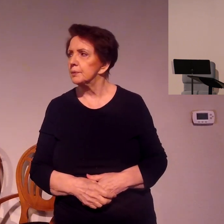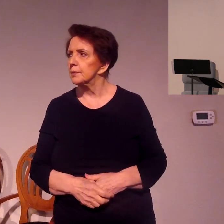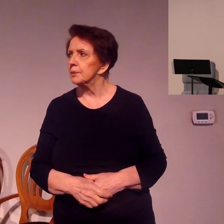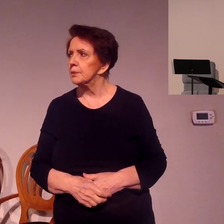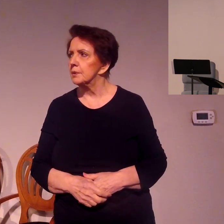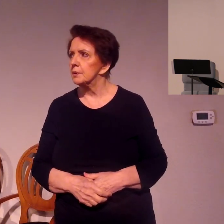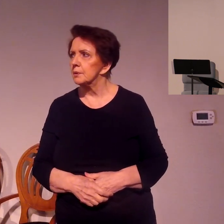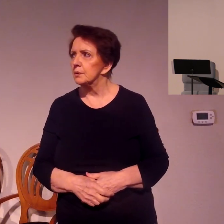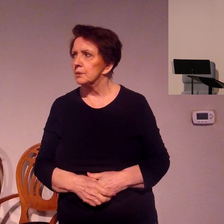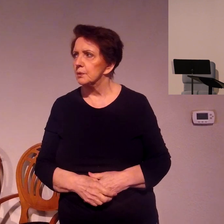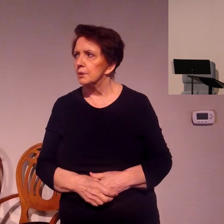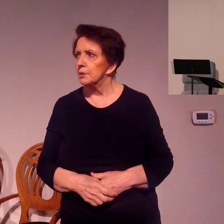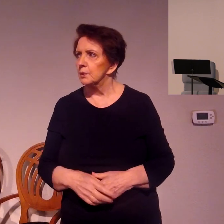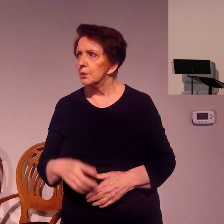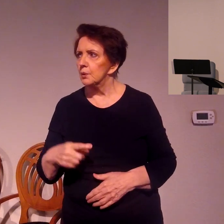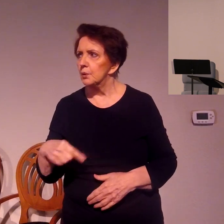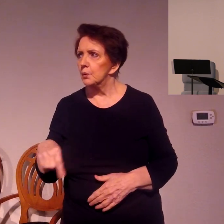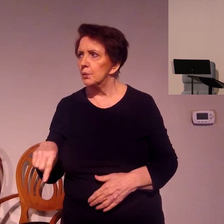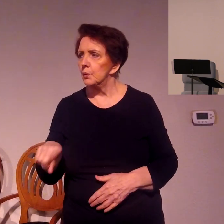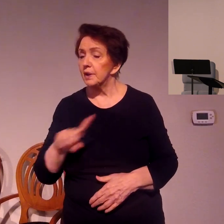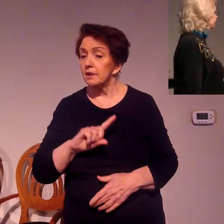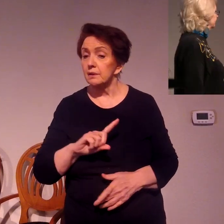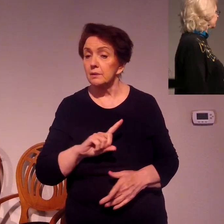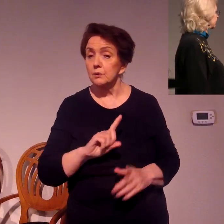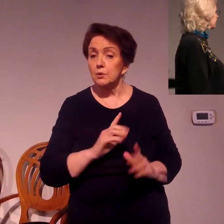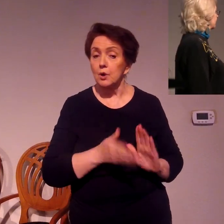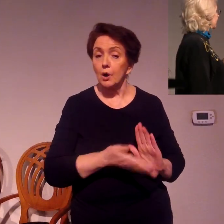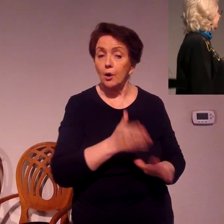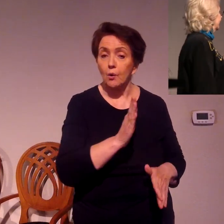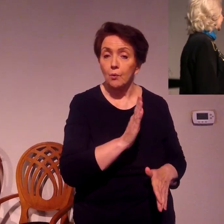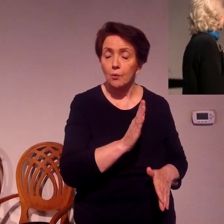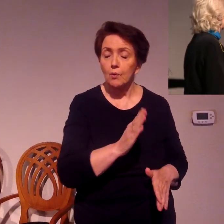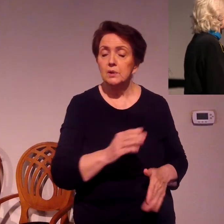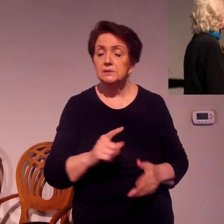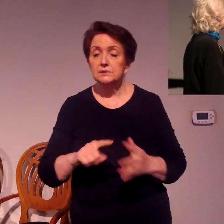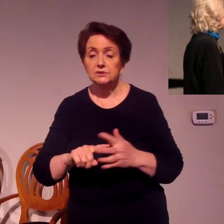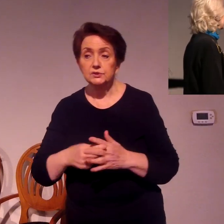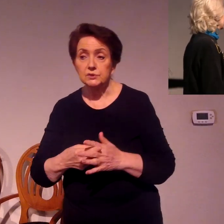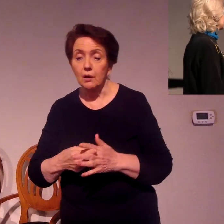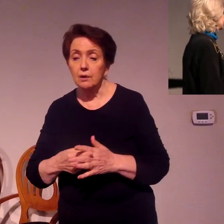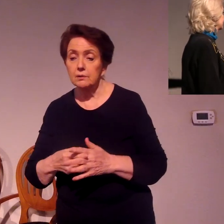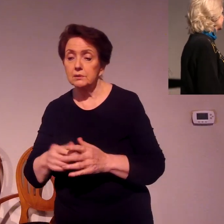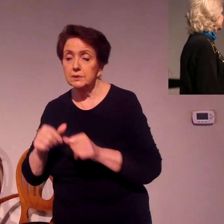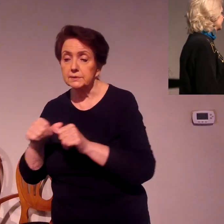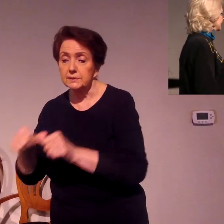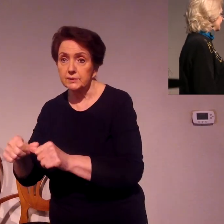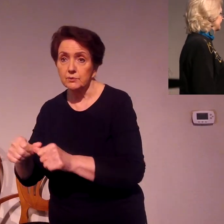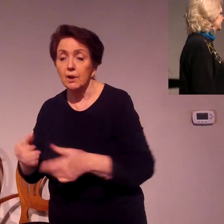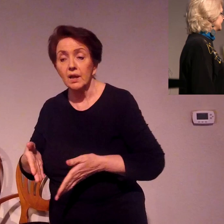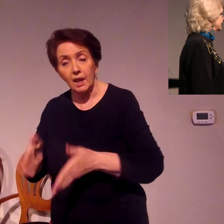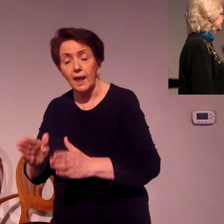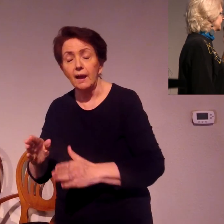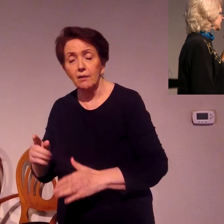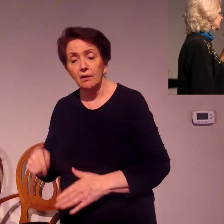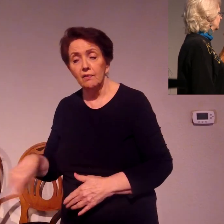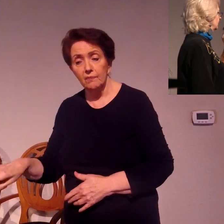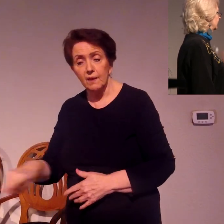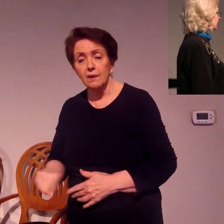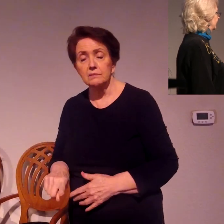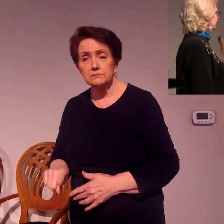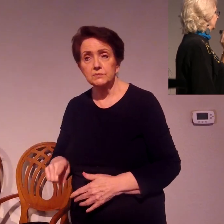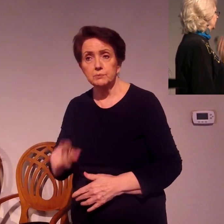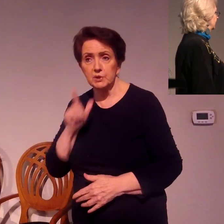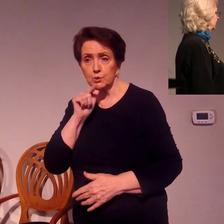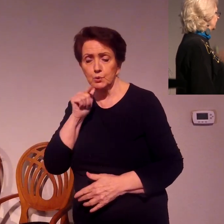go and start or continue to allow them to be who they are and really see